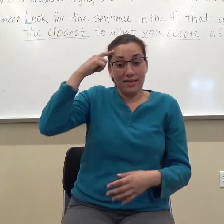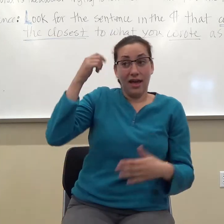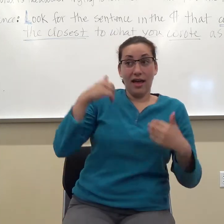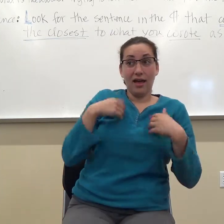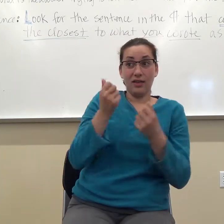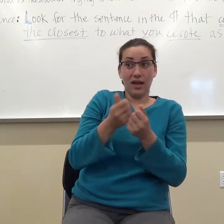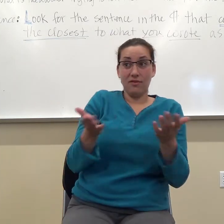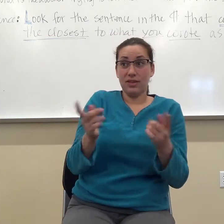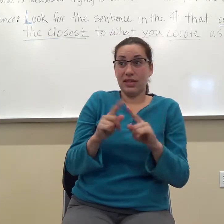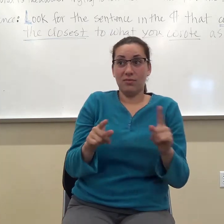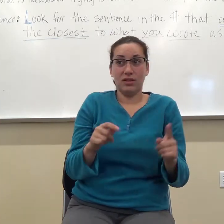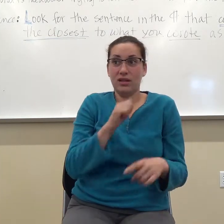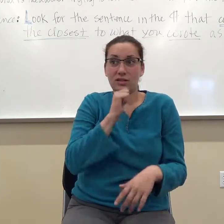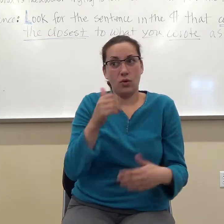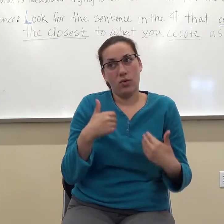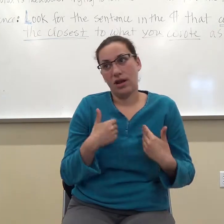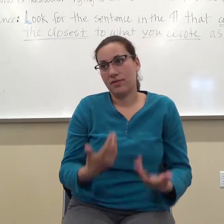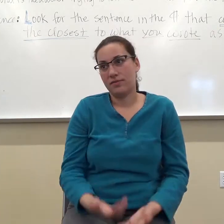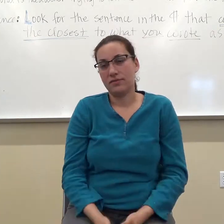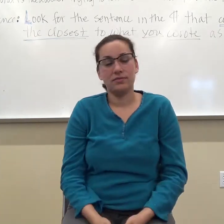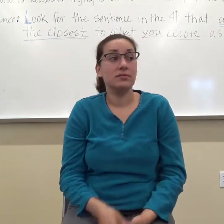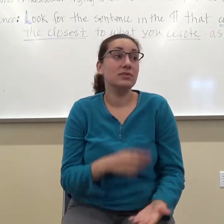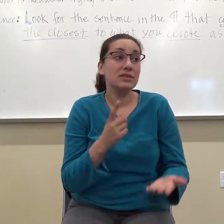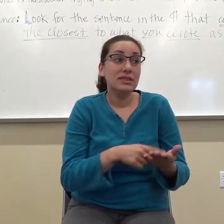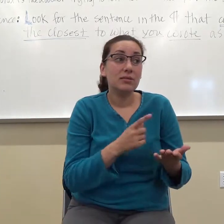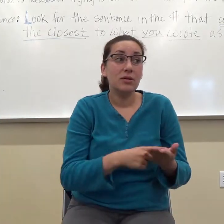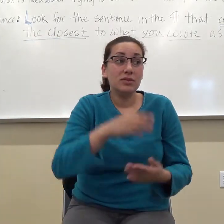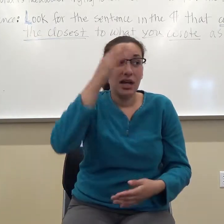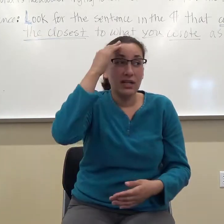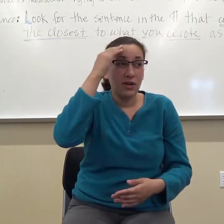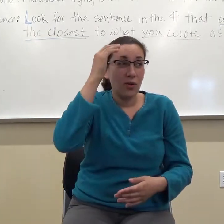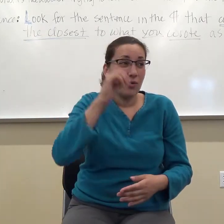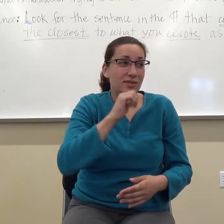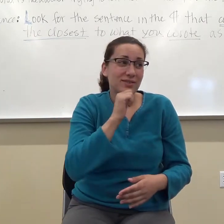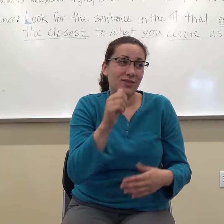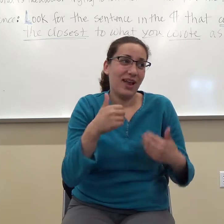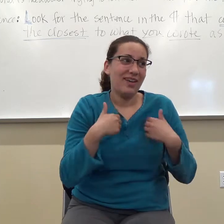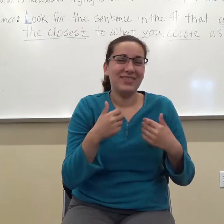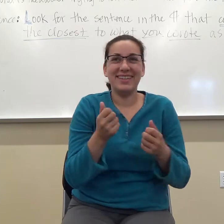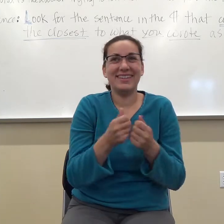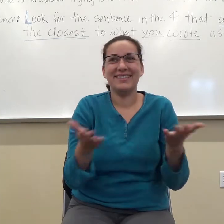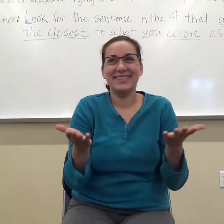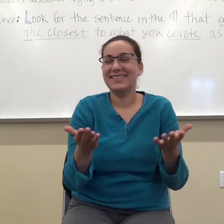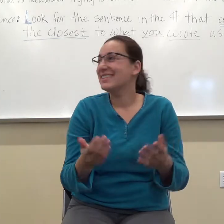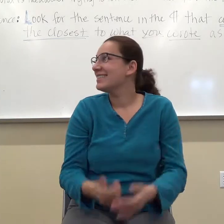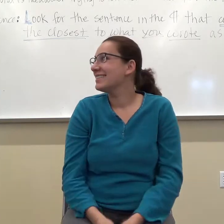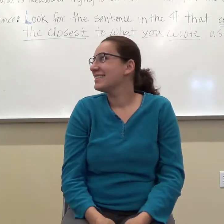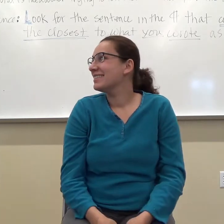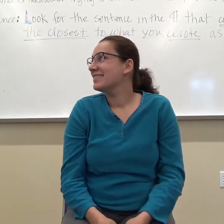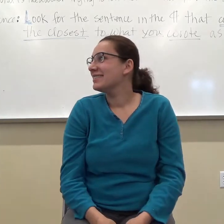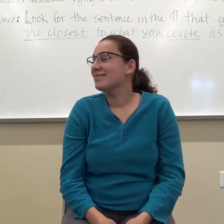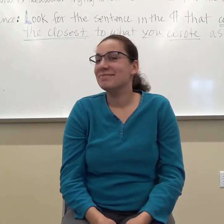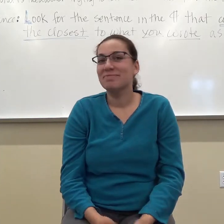don't. Sometimes I know I'm not getting everything, but when I think I have everything and I don't, it's bad.